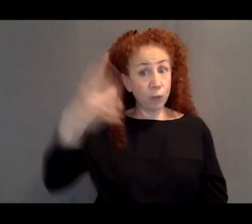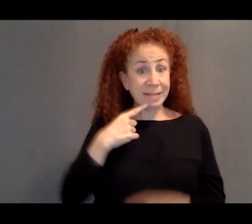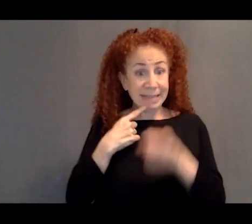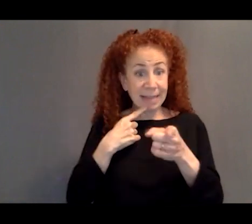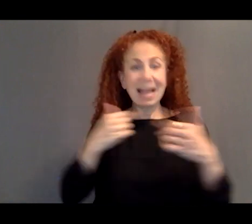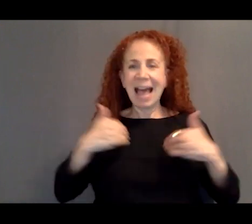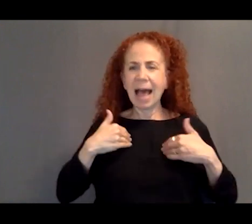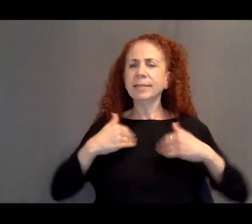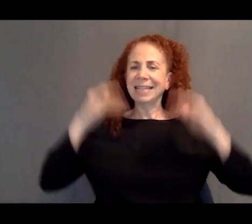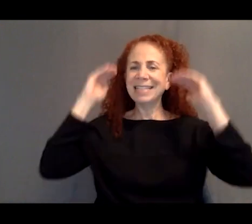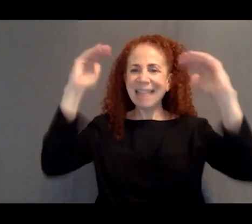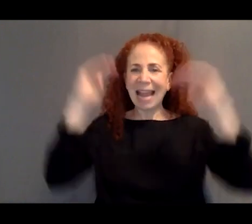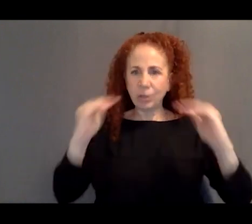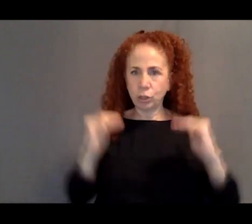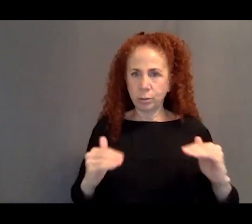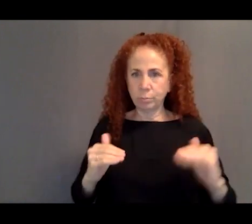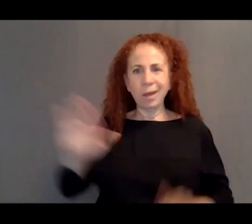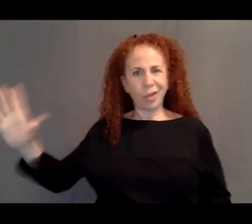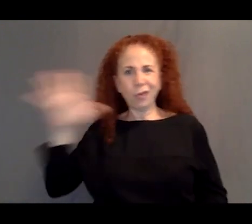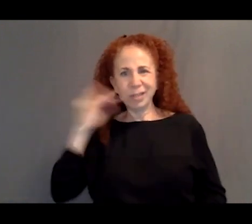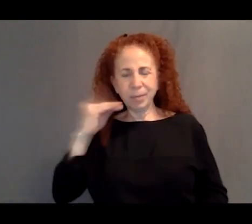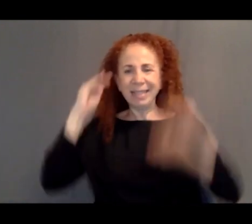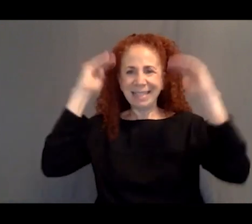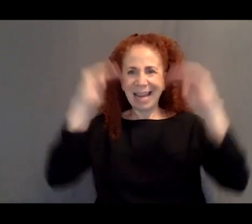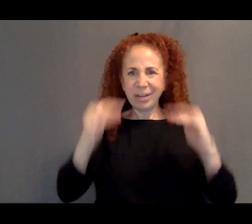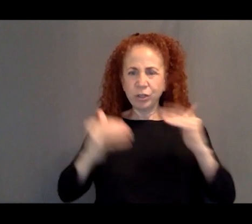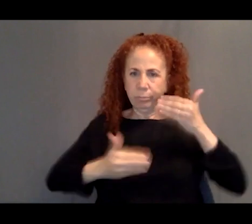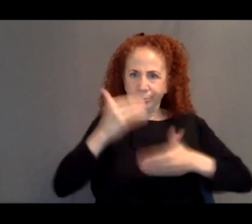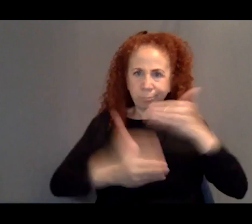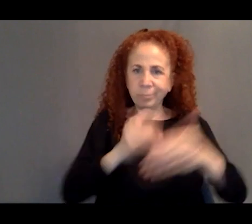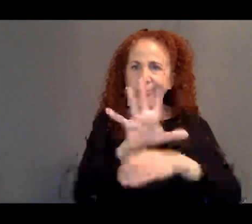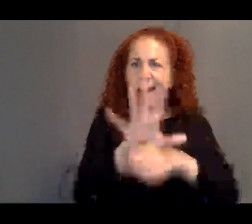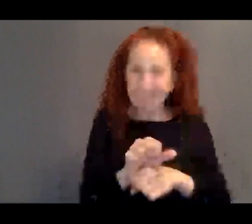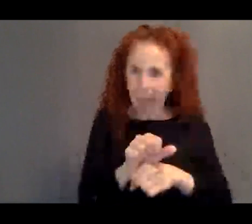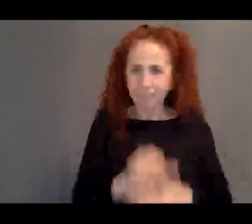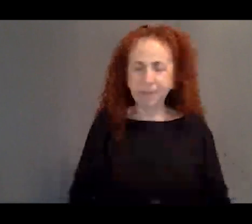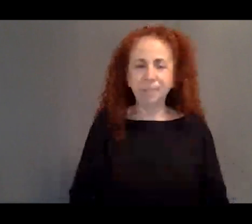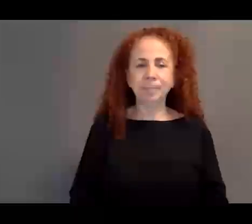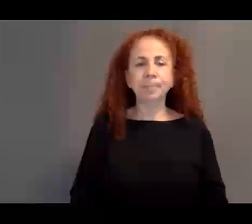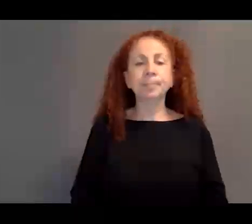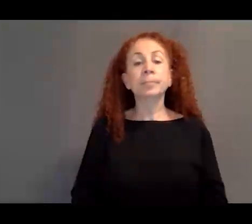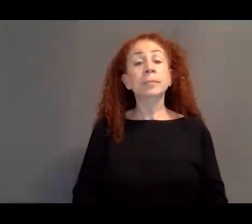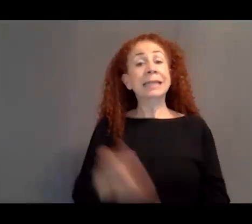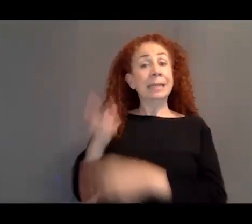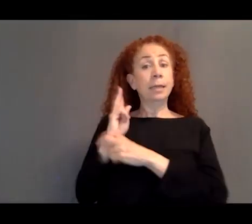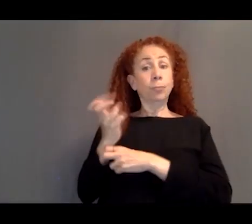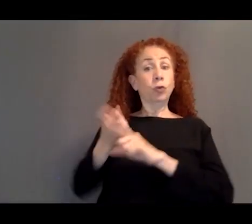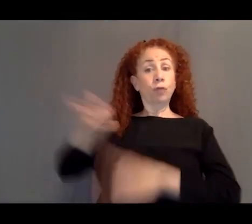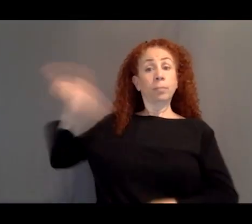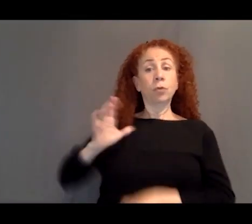of stages that groups go through as they attempt to adapt. So Gordon built on earlier work